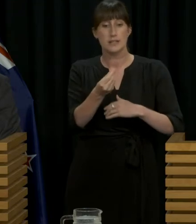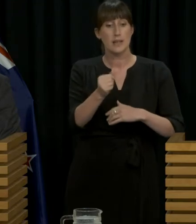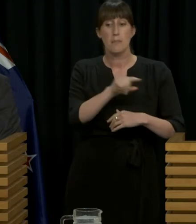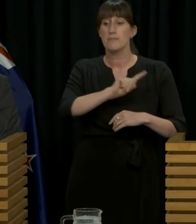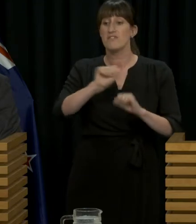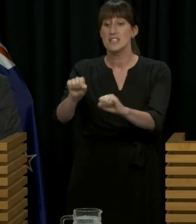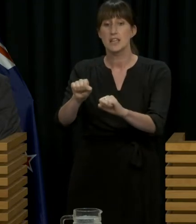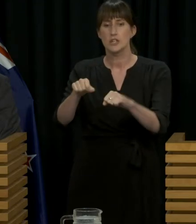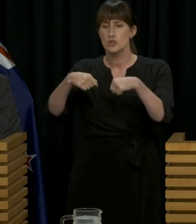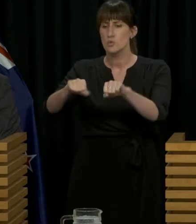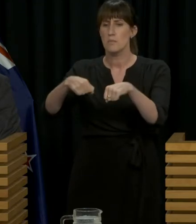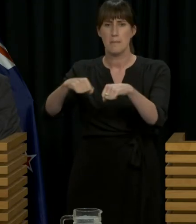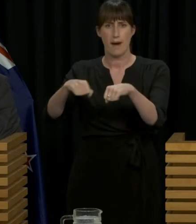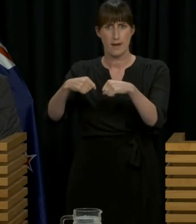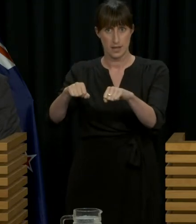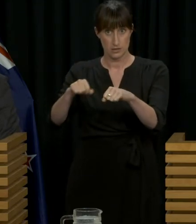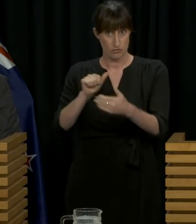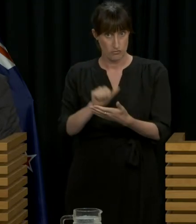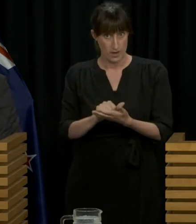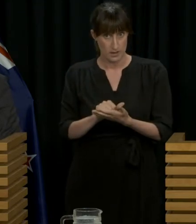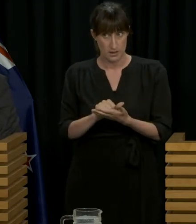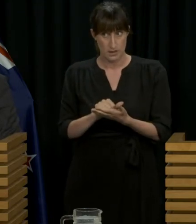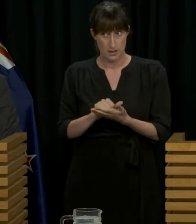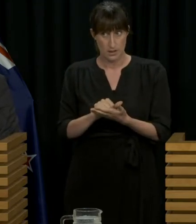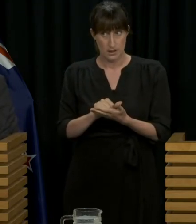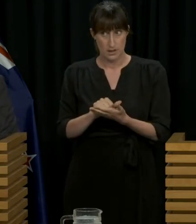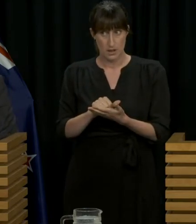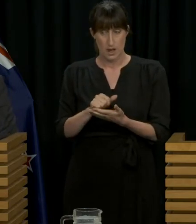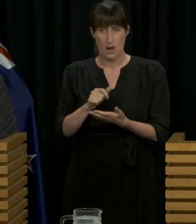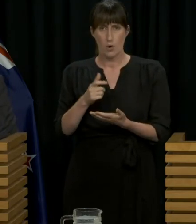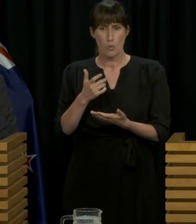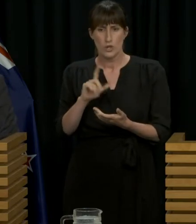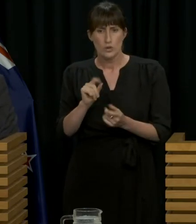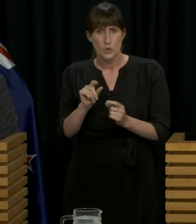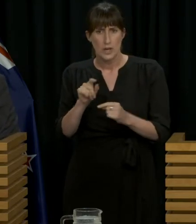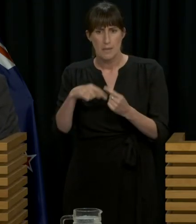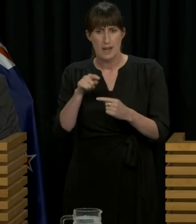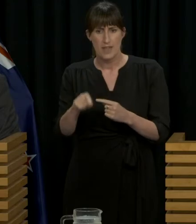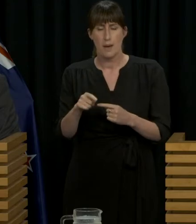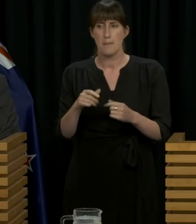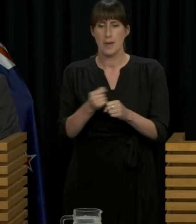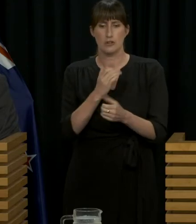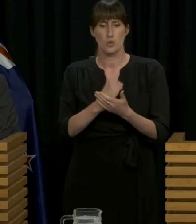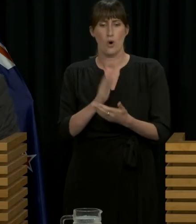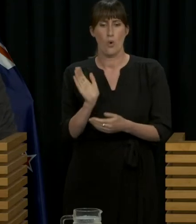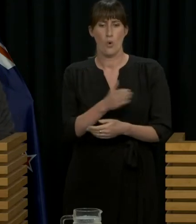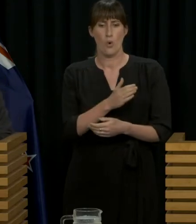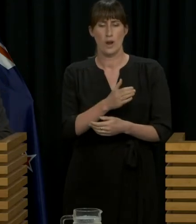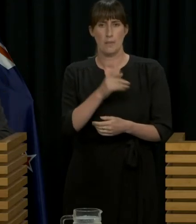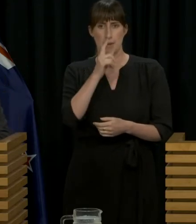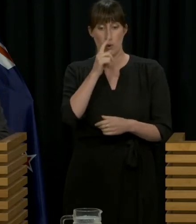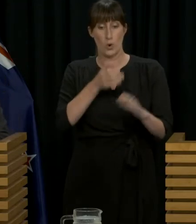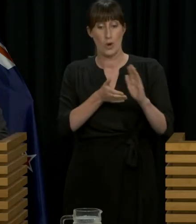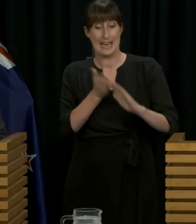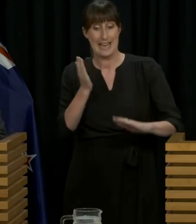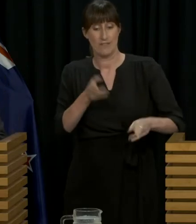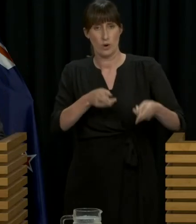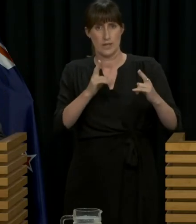Is that correct? And have you brought that up with them? And what are you doing to make sure that all other departees are actually self-isolated?